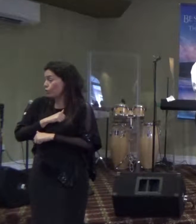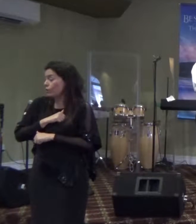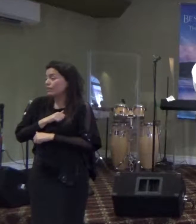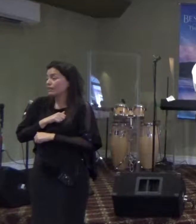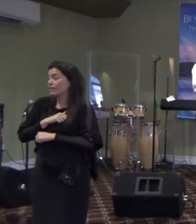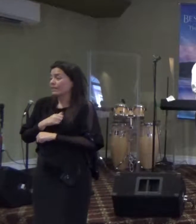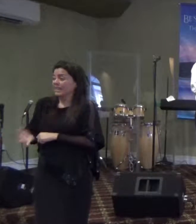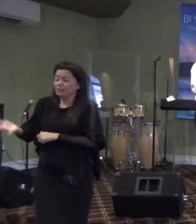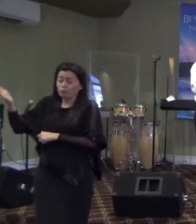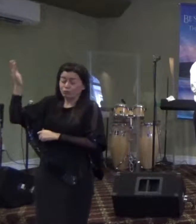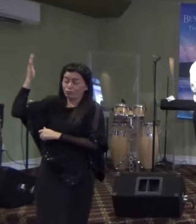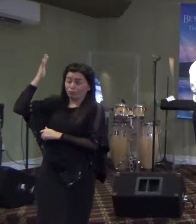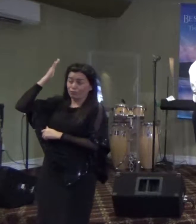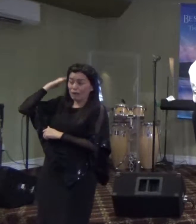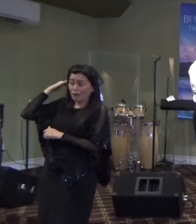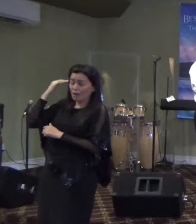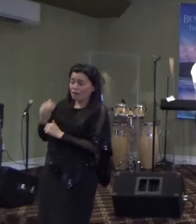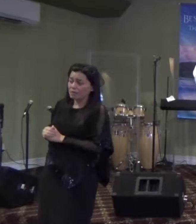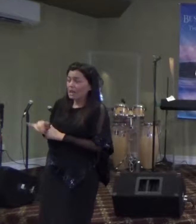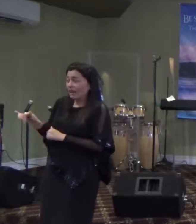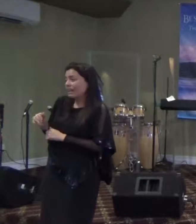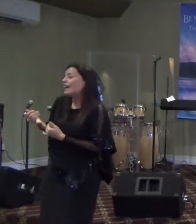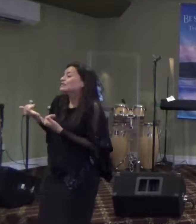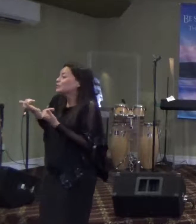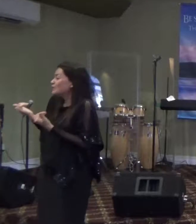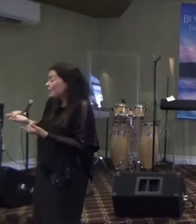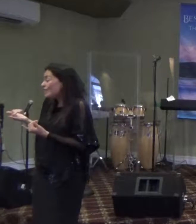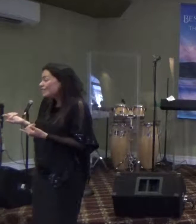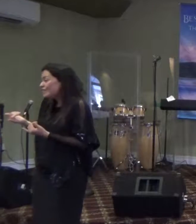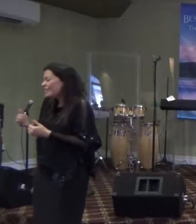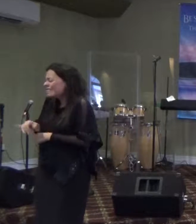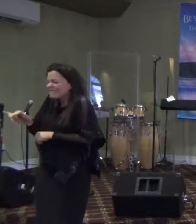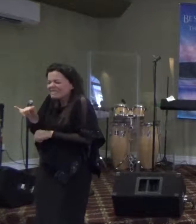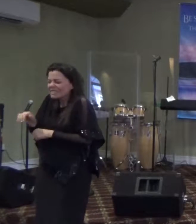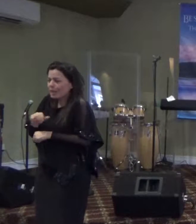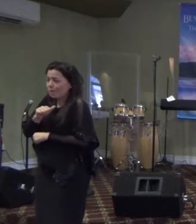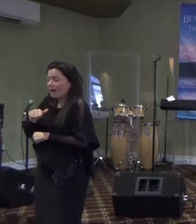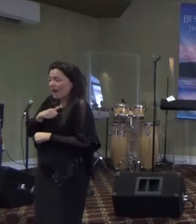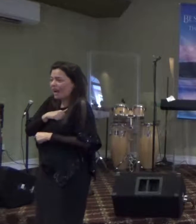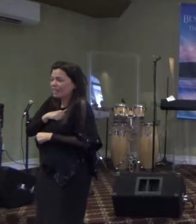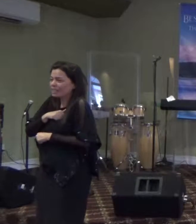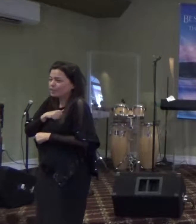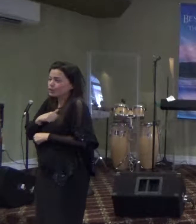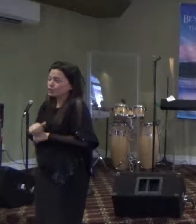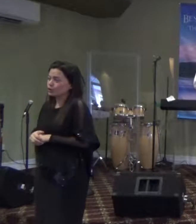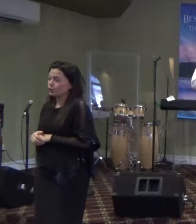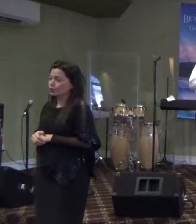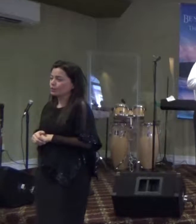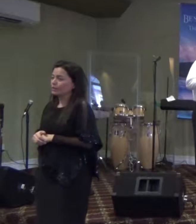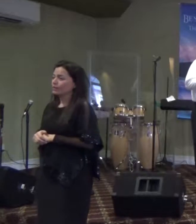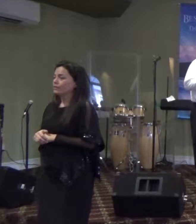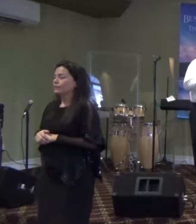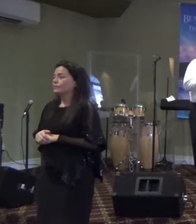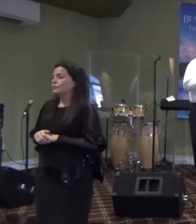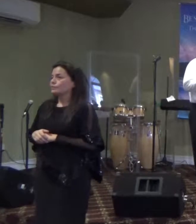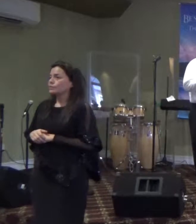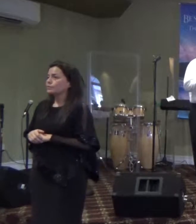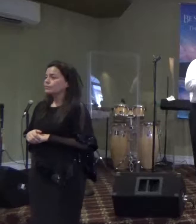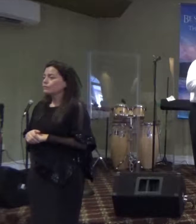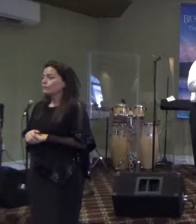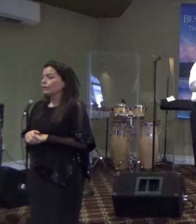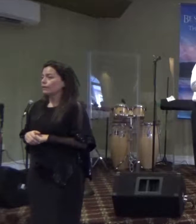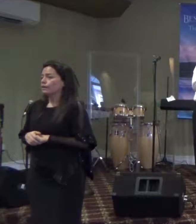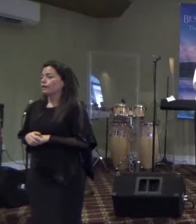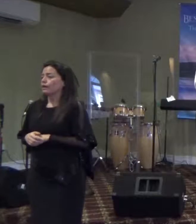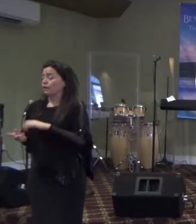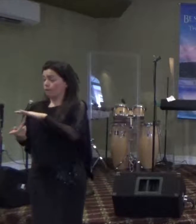mundo is going to be in the world antes de su segunda venida. before his second coming. Pablo el apóstol dice a los romanos, Paul